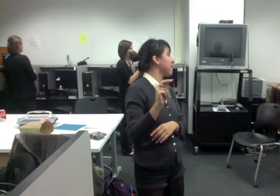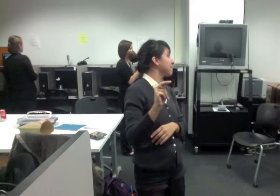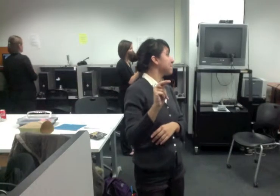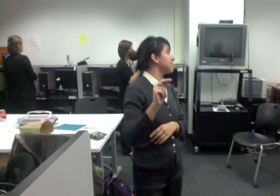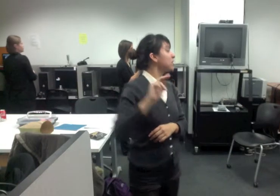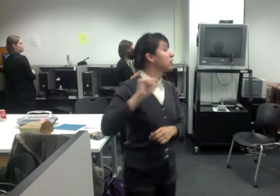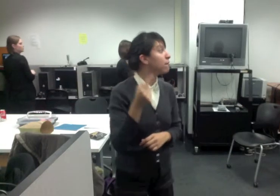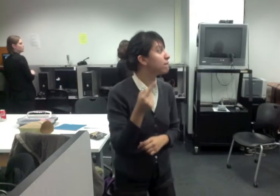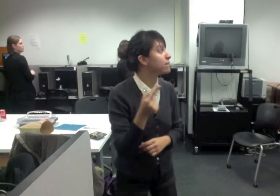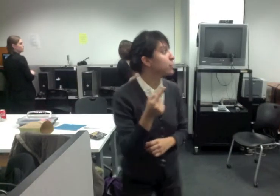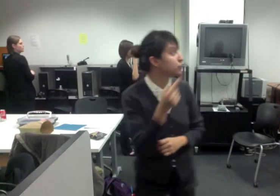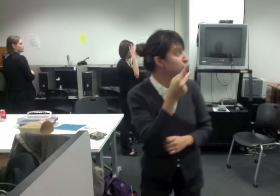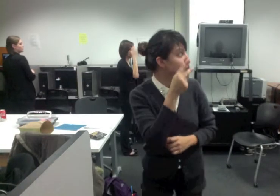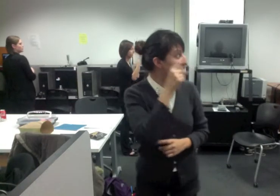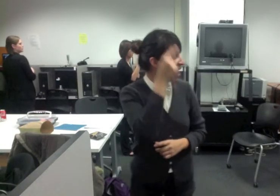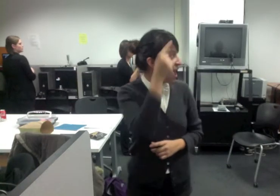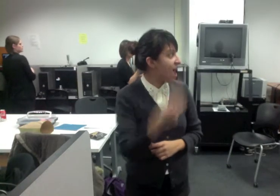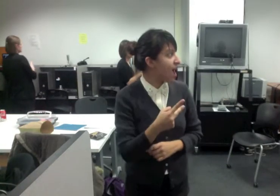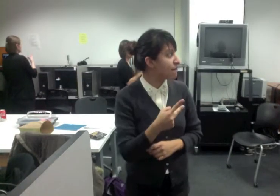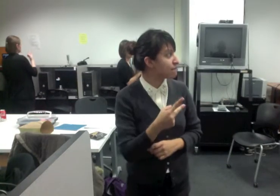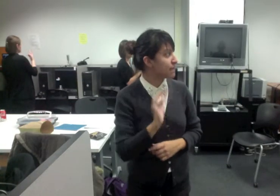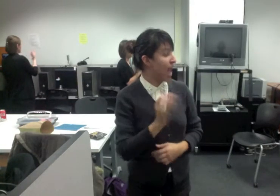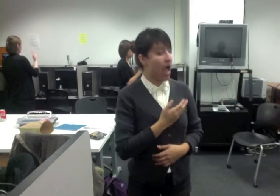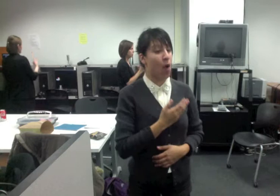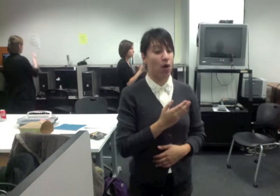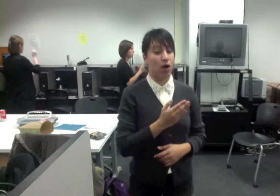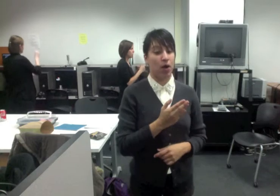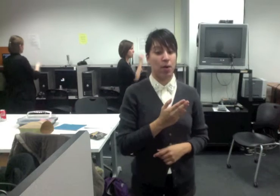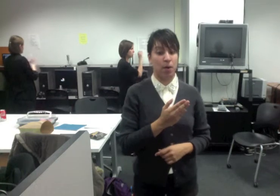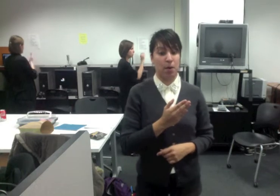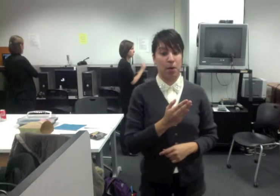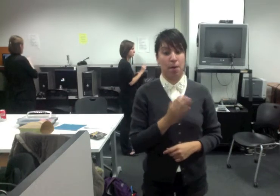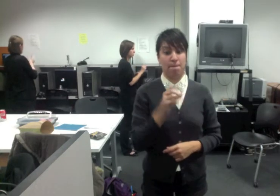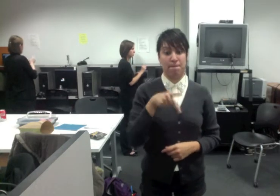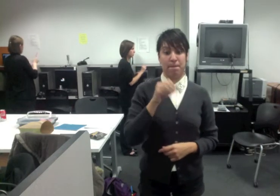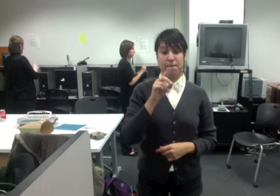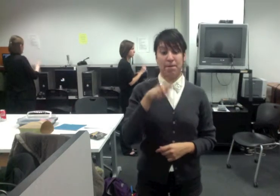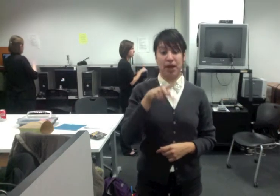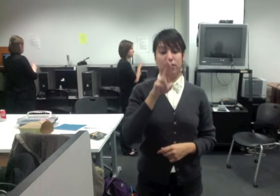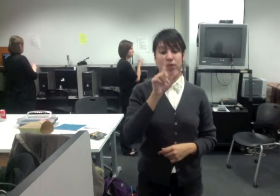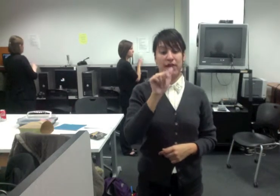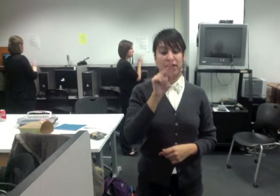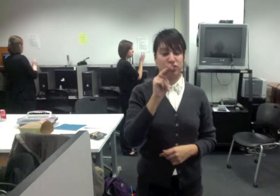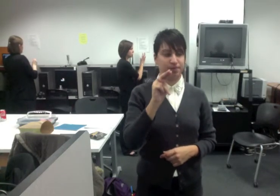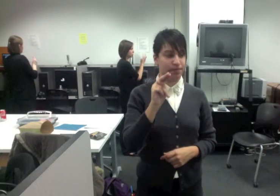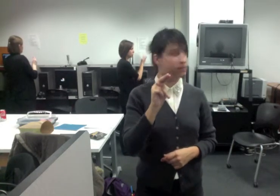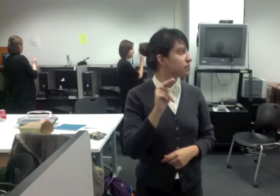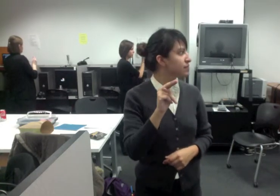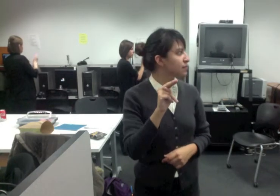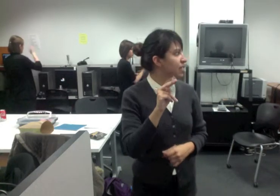our innovators. The next 13.5% of our population are our early adopters. The next 34% are your